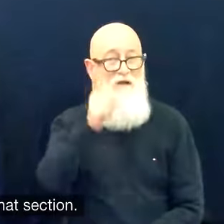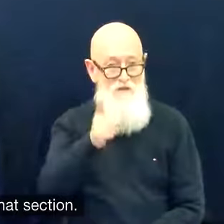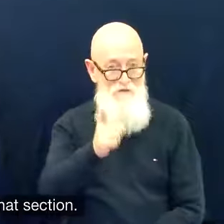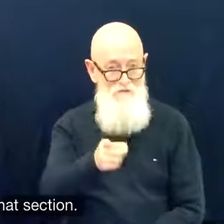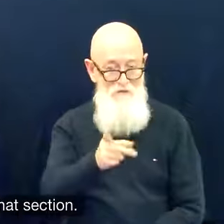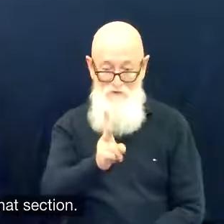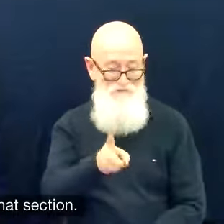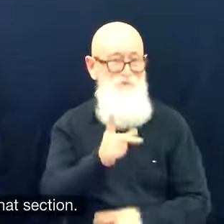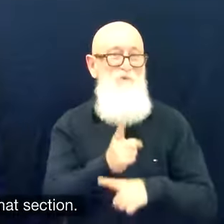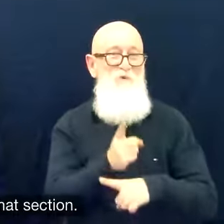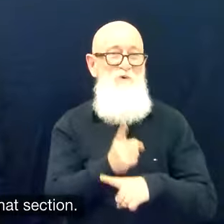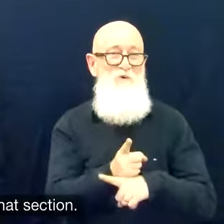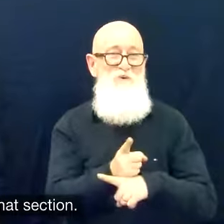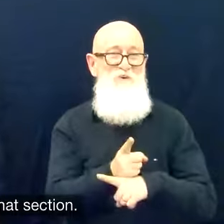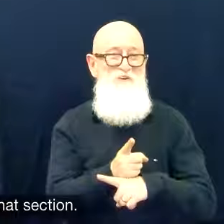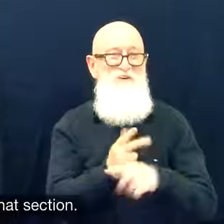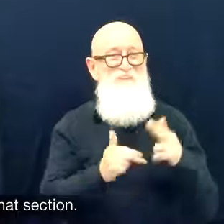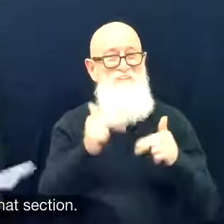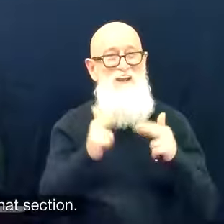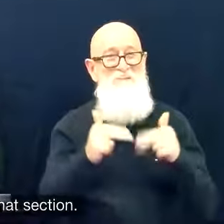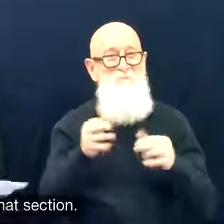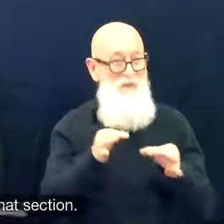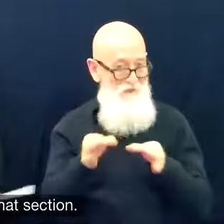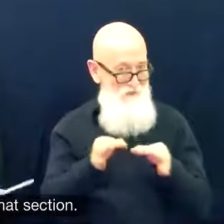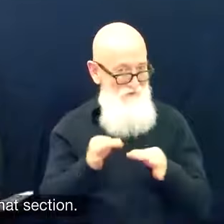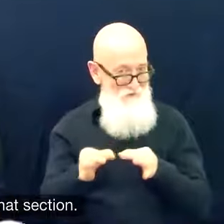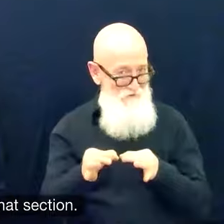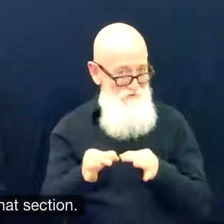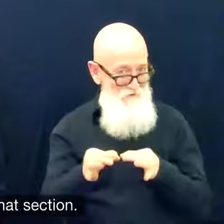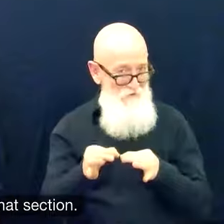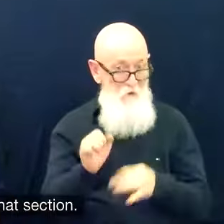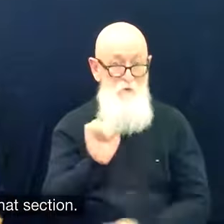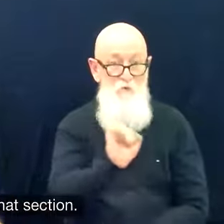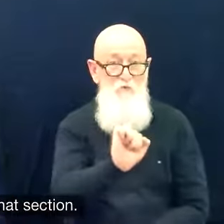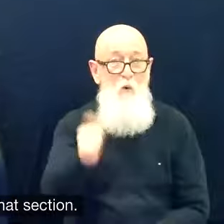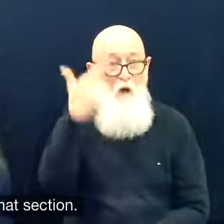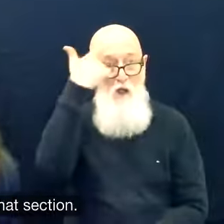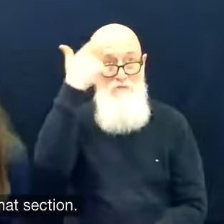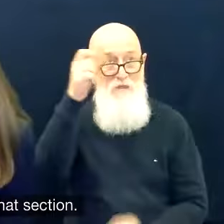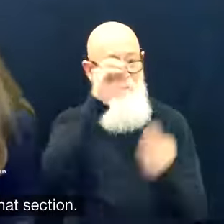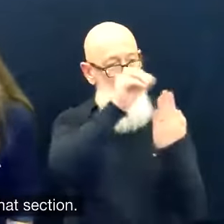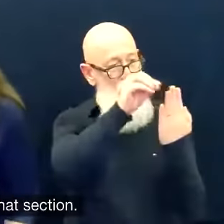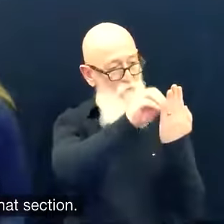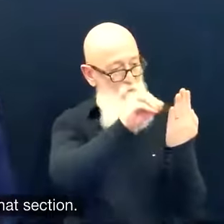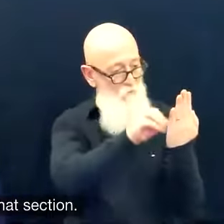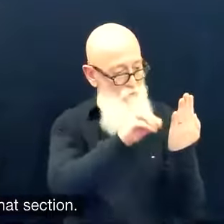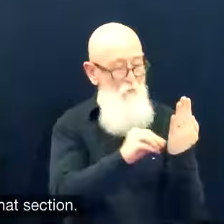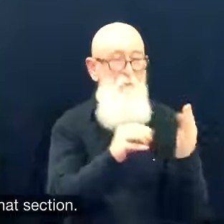development plans and actually putting all of your ideas into a structured plan.